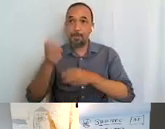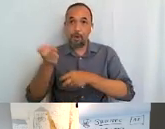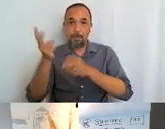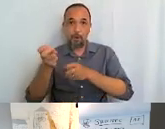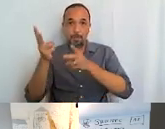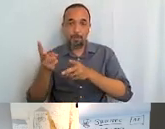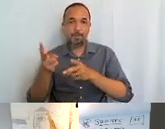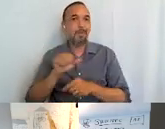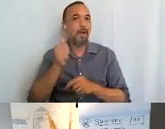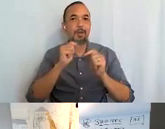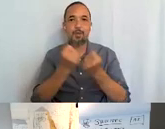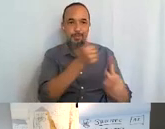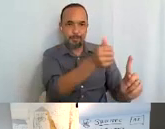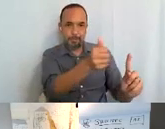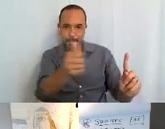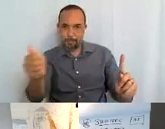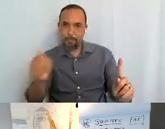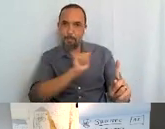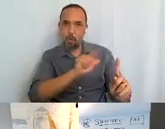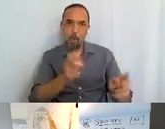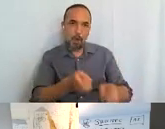an interesting little thing there.